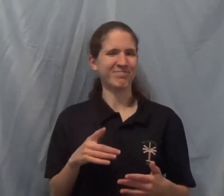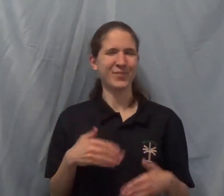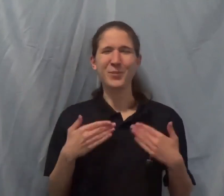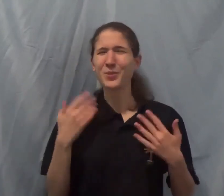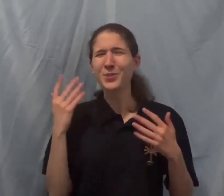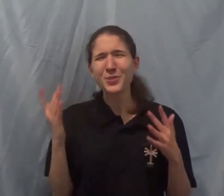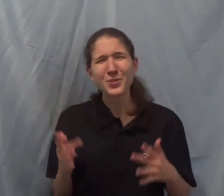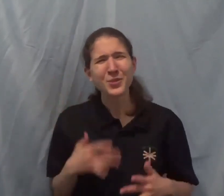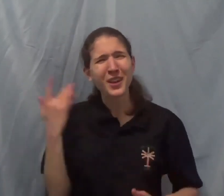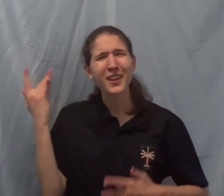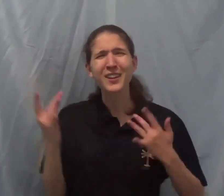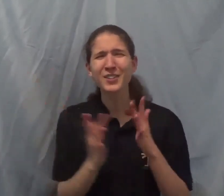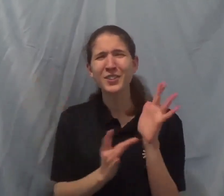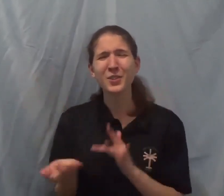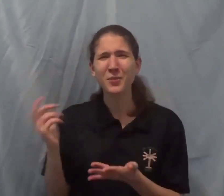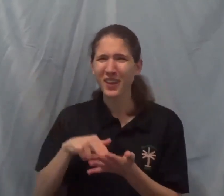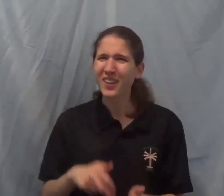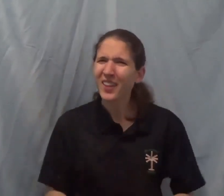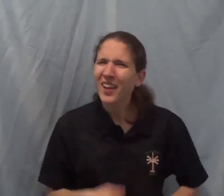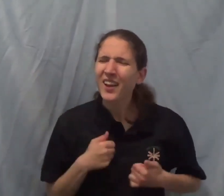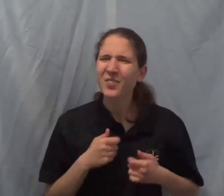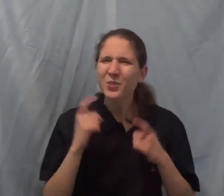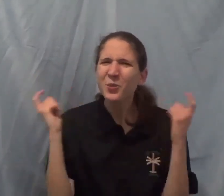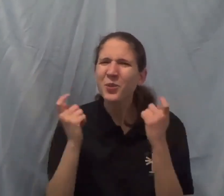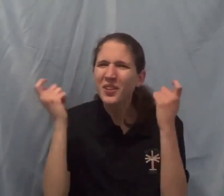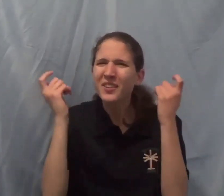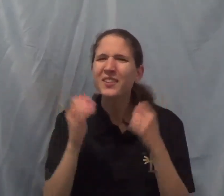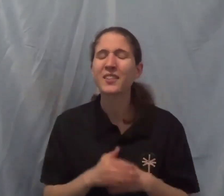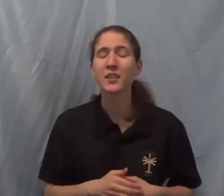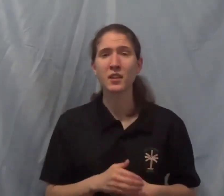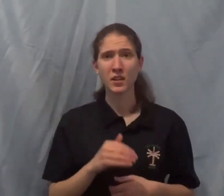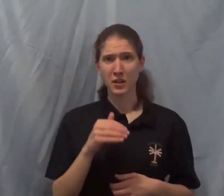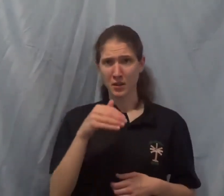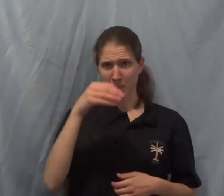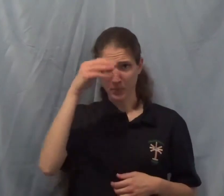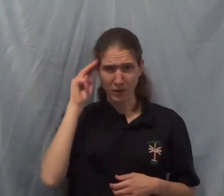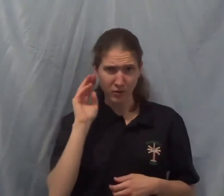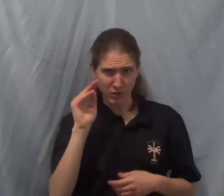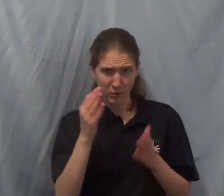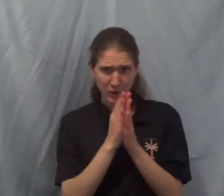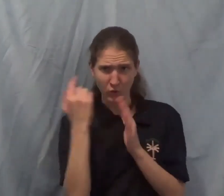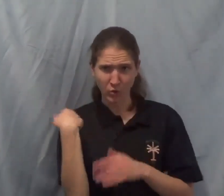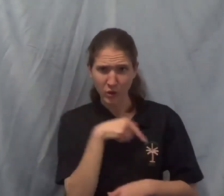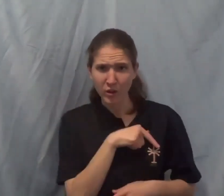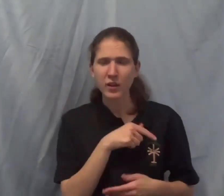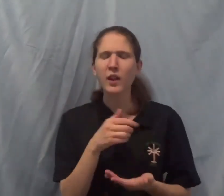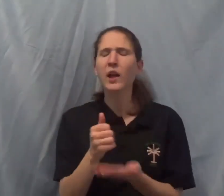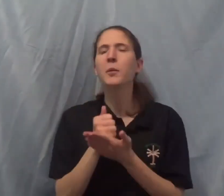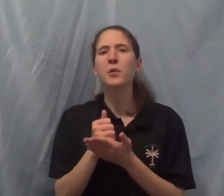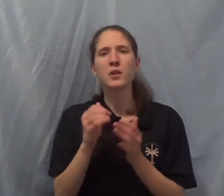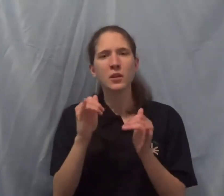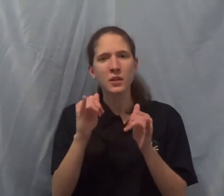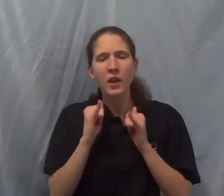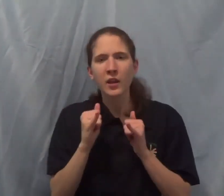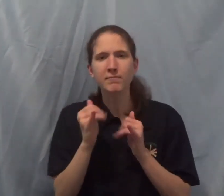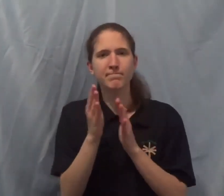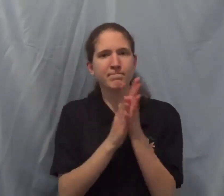urgency to announce the resurrection by our witness of joy, of peace, of mercy. I thank you, my God, for the